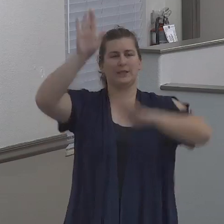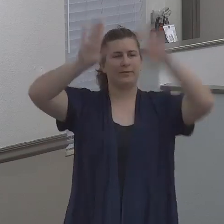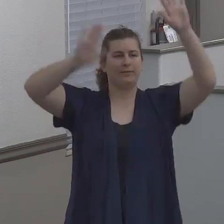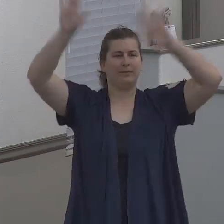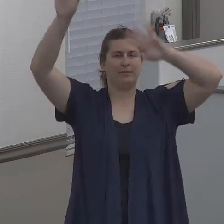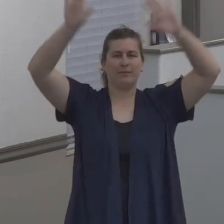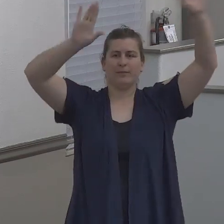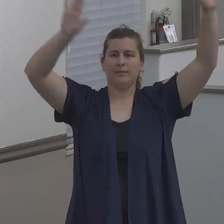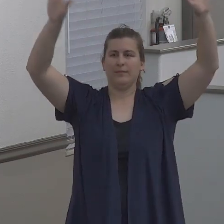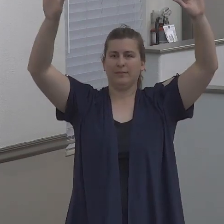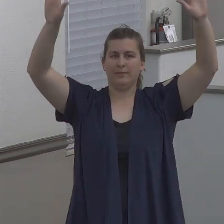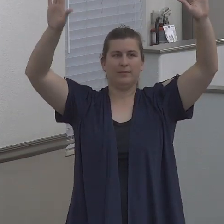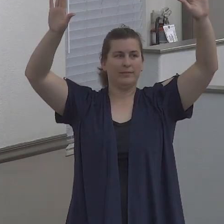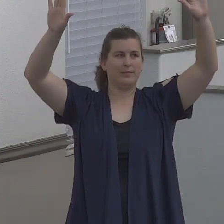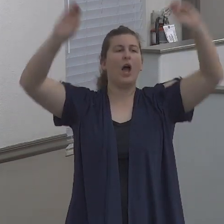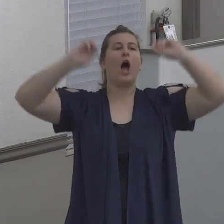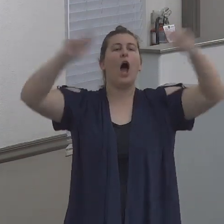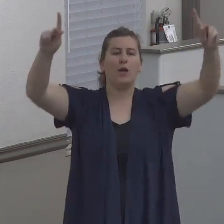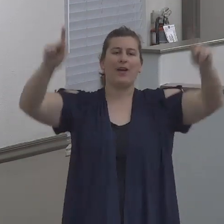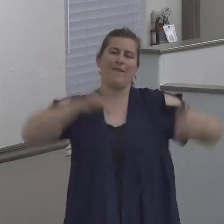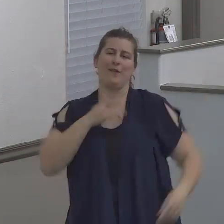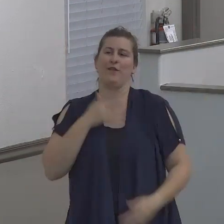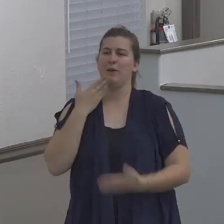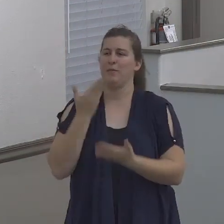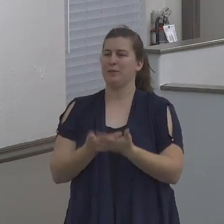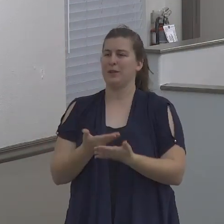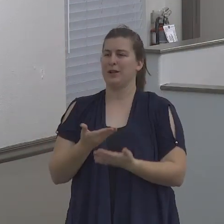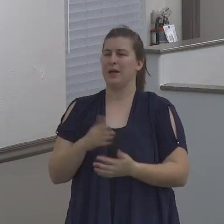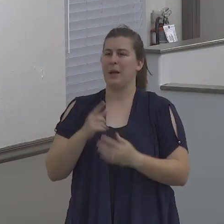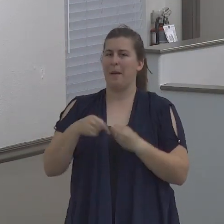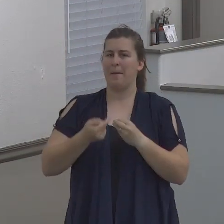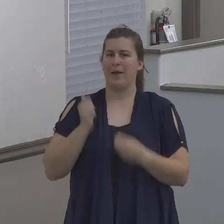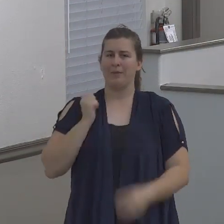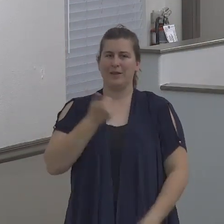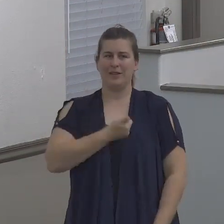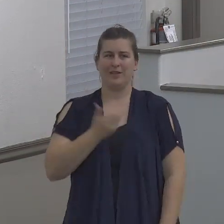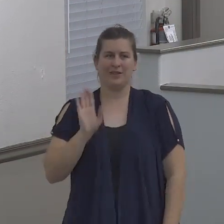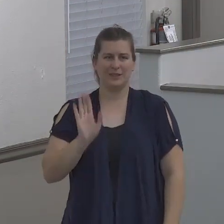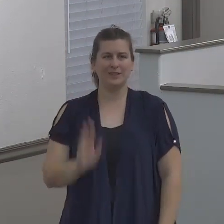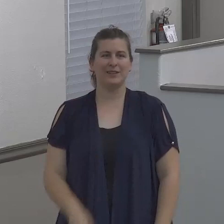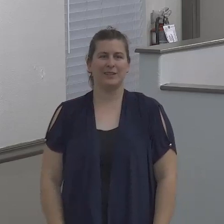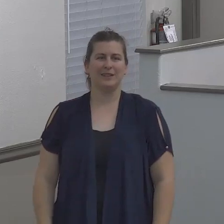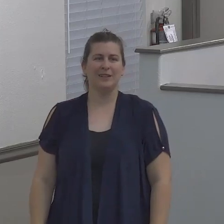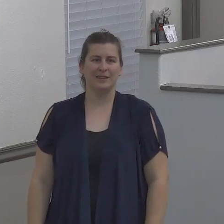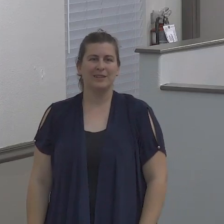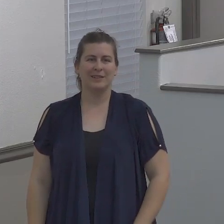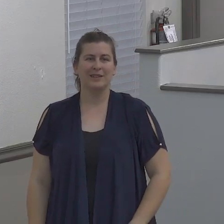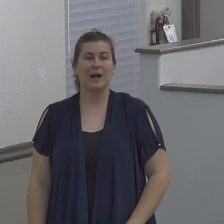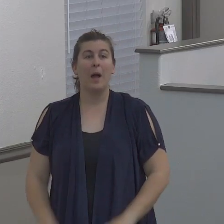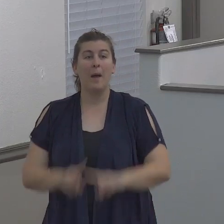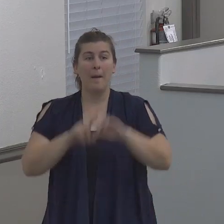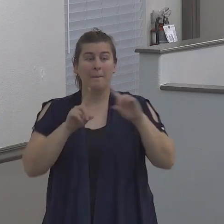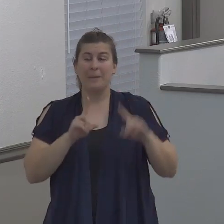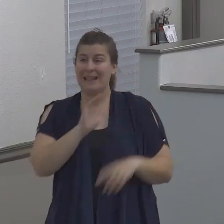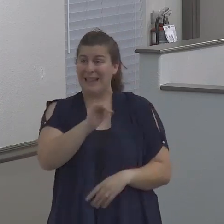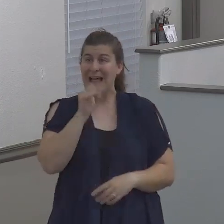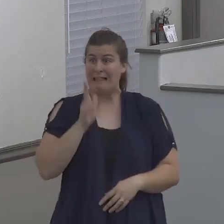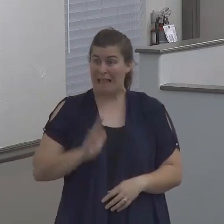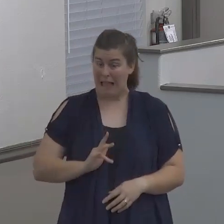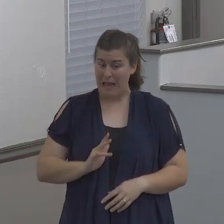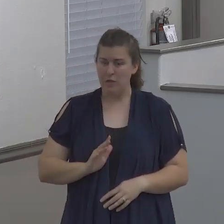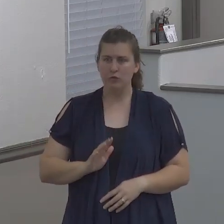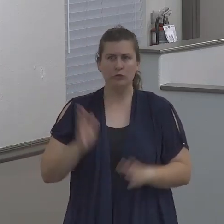Now, how many have ever misplaced their keys? Raise your hand. Just so the rest of us can feel good about the fact that we misplaced our keys